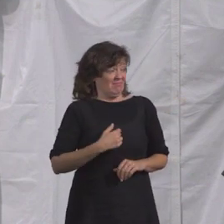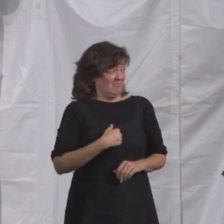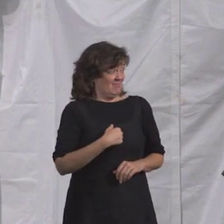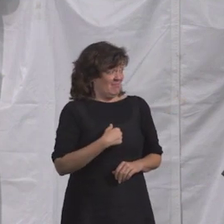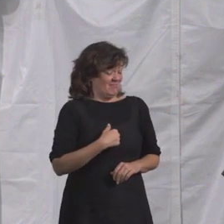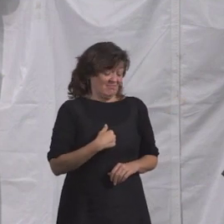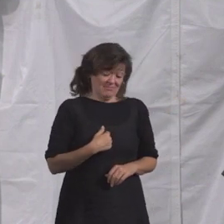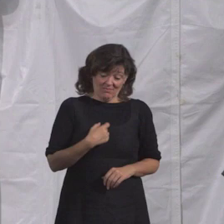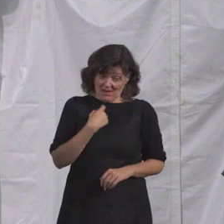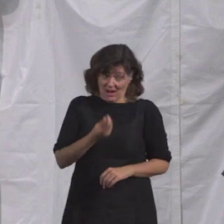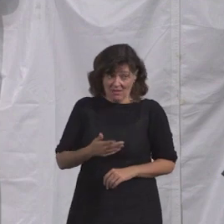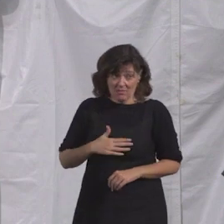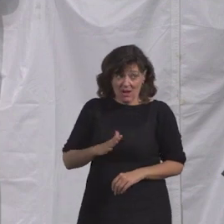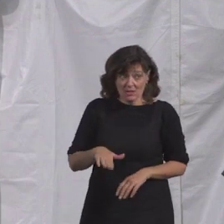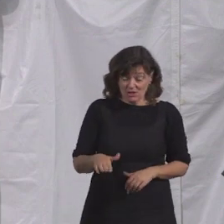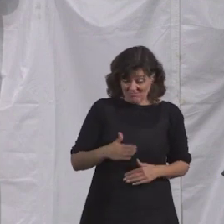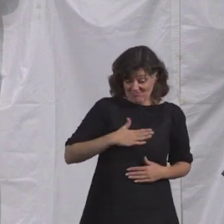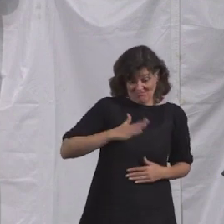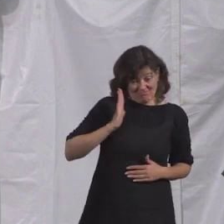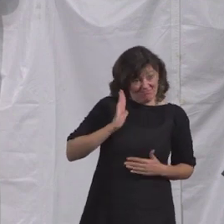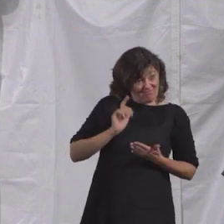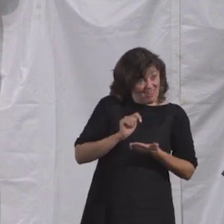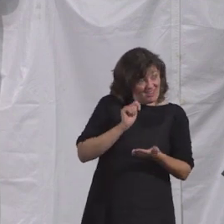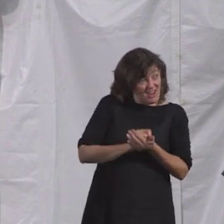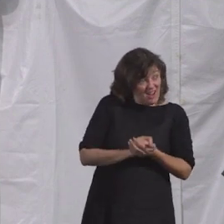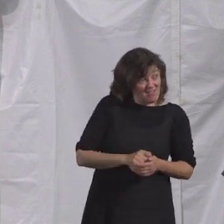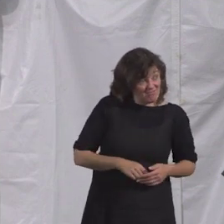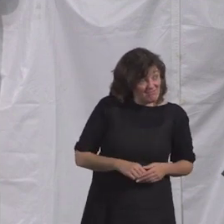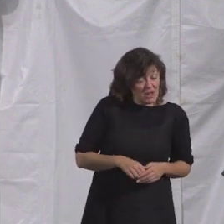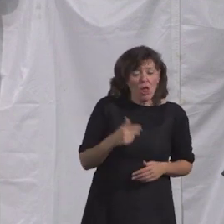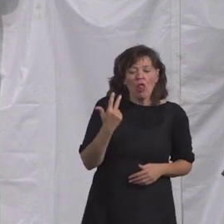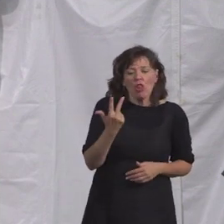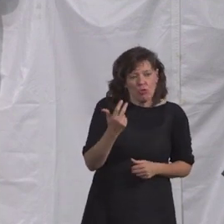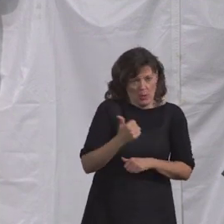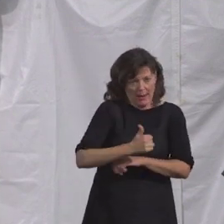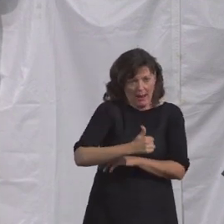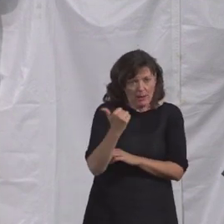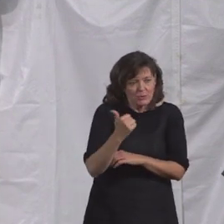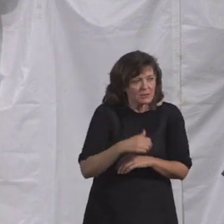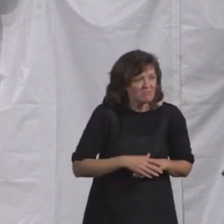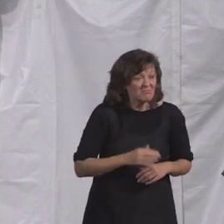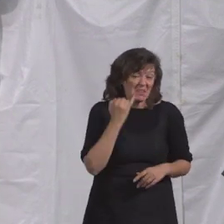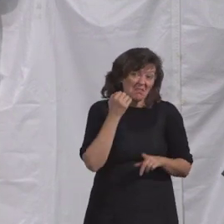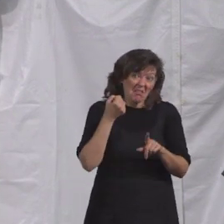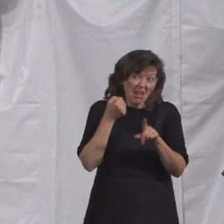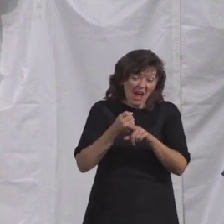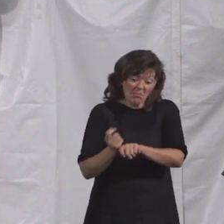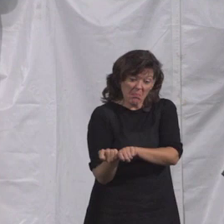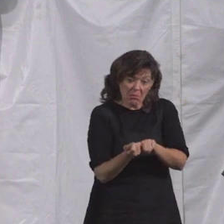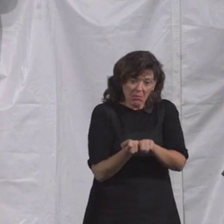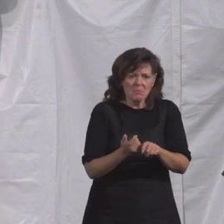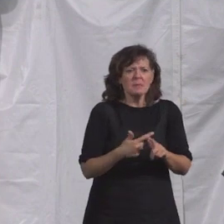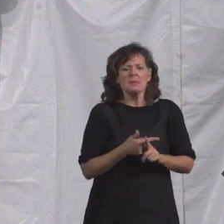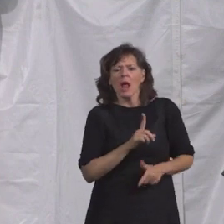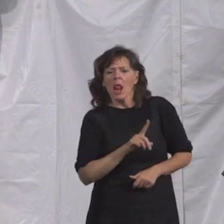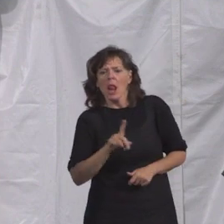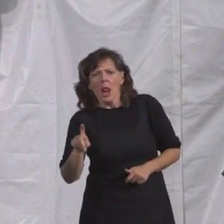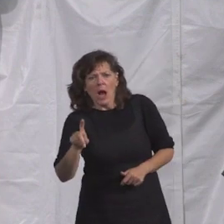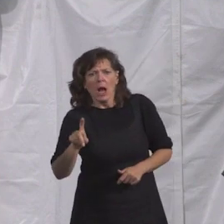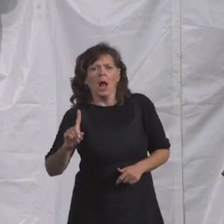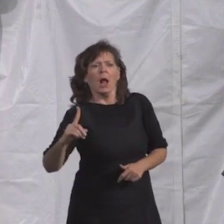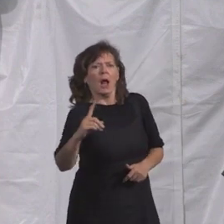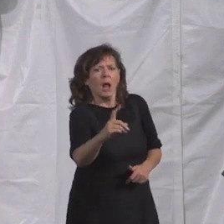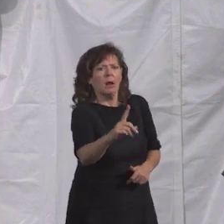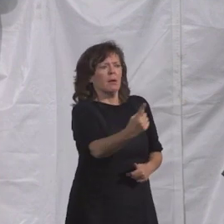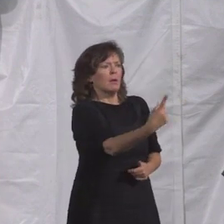bat. And if you got a hit, maybe you made it to first base. And if you were lucky, you got to second, and then the third, and